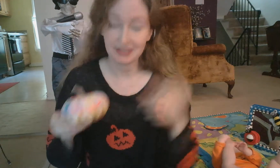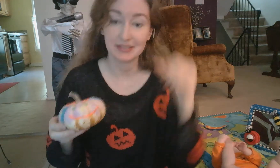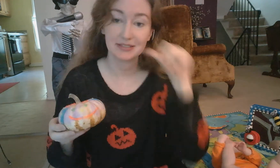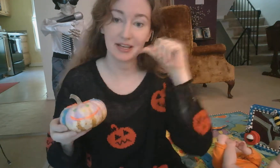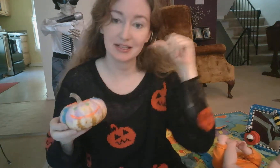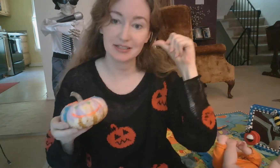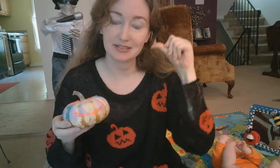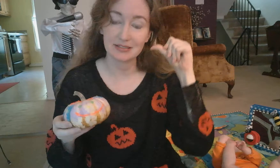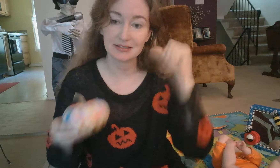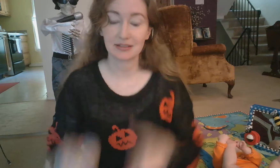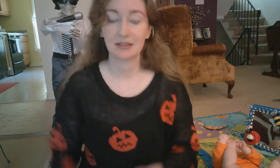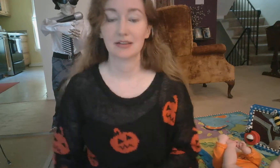is Alex's